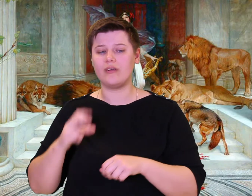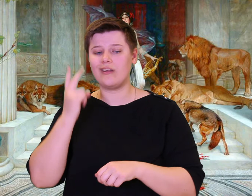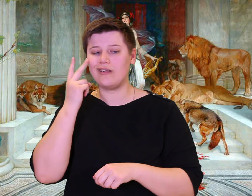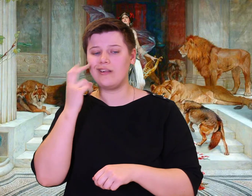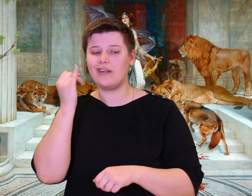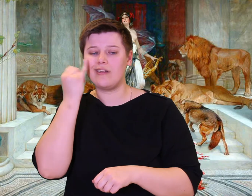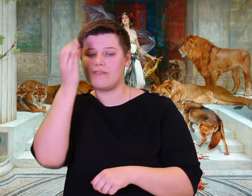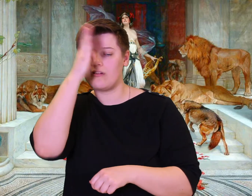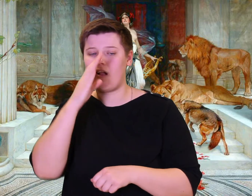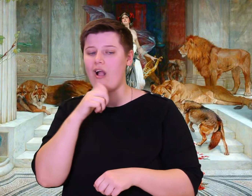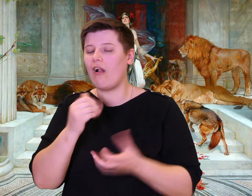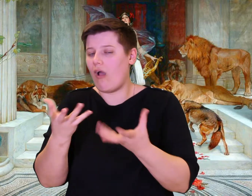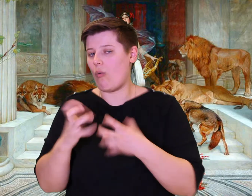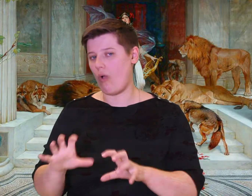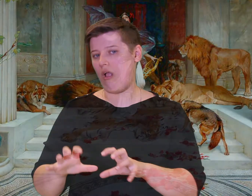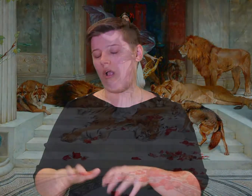Book 11.